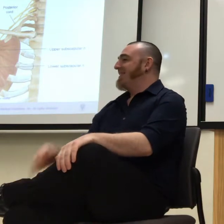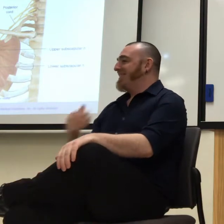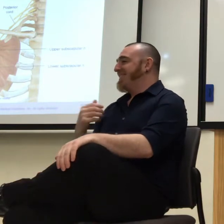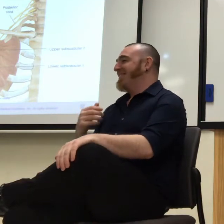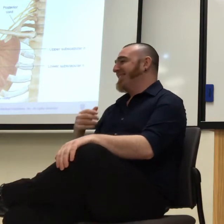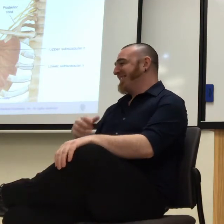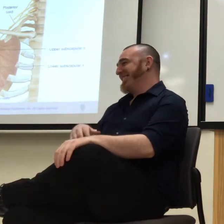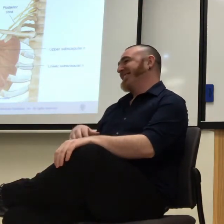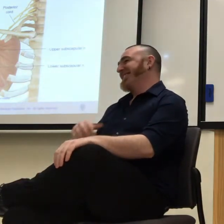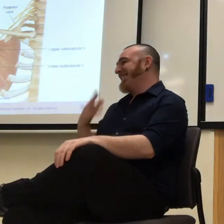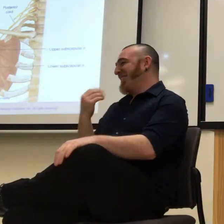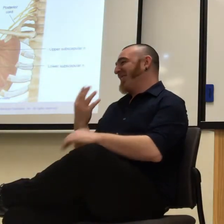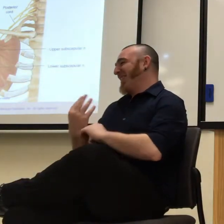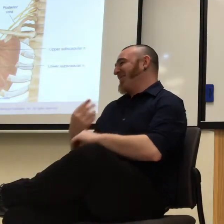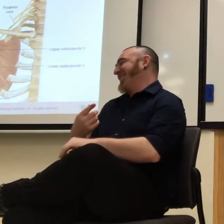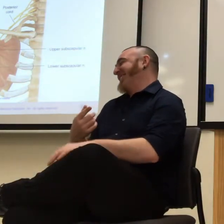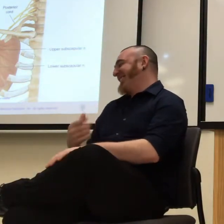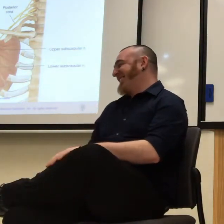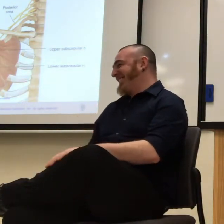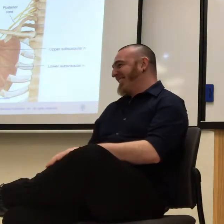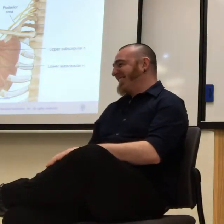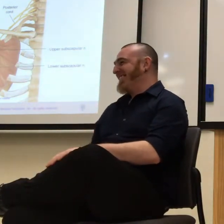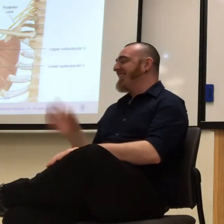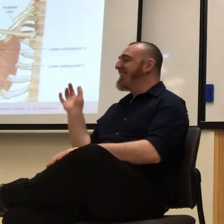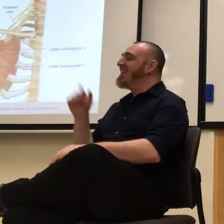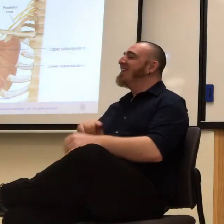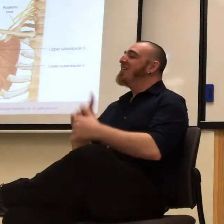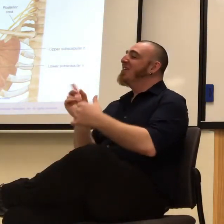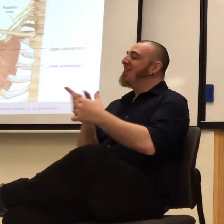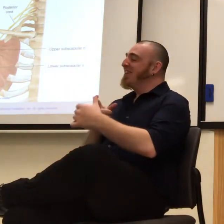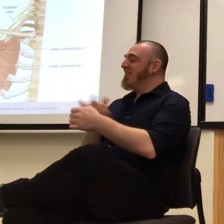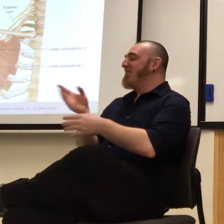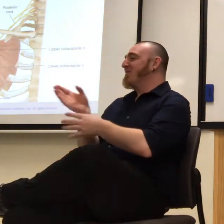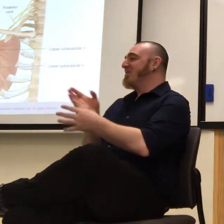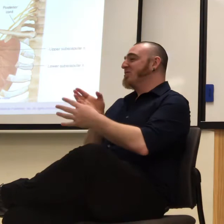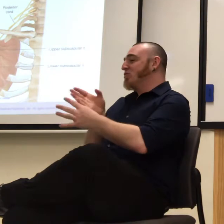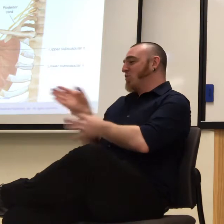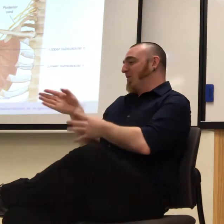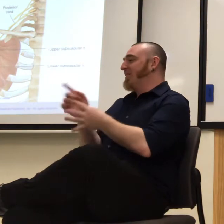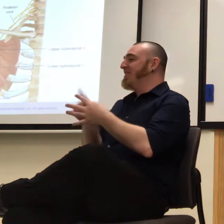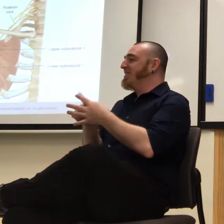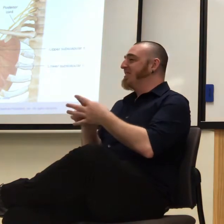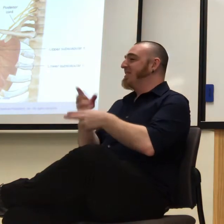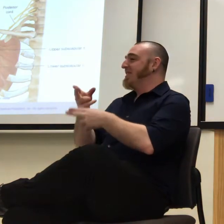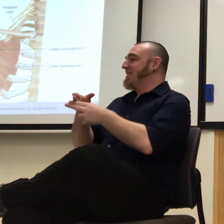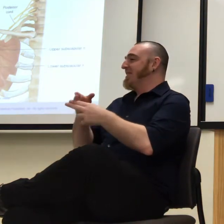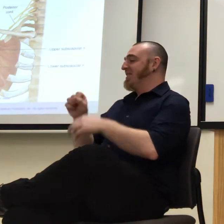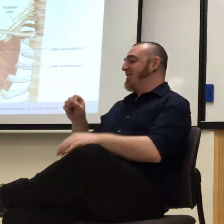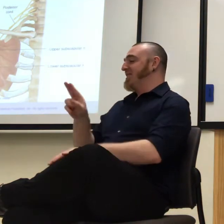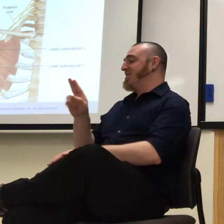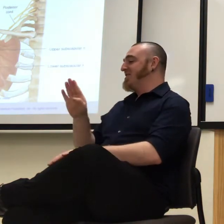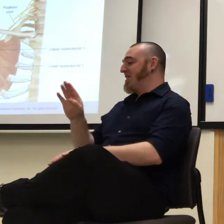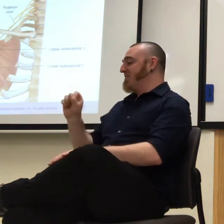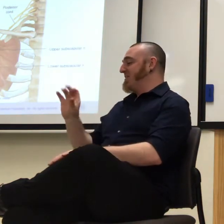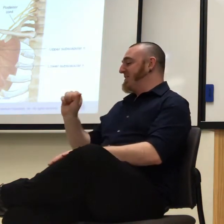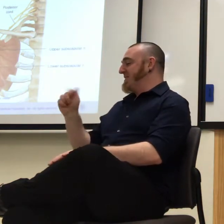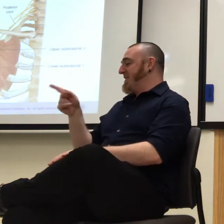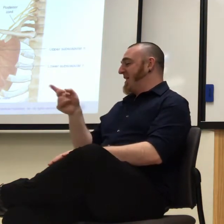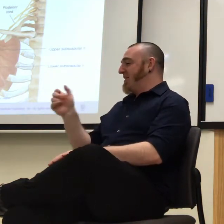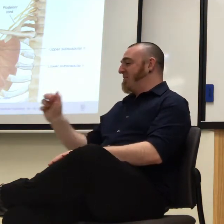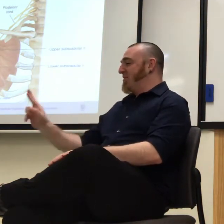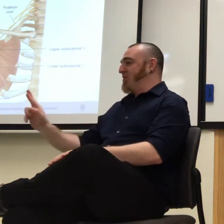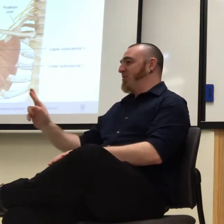Alright, so this first short branch, it's in the scapular region. The name of the nerve is subscapular nerve. There's